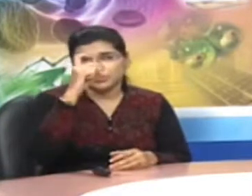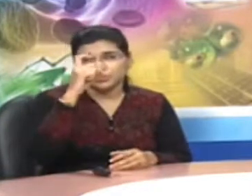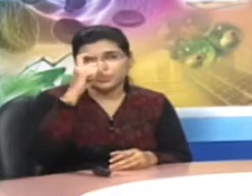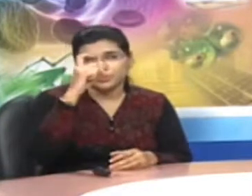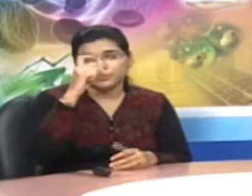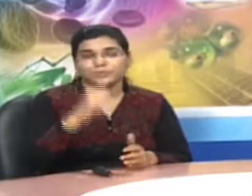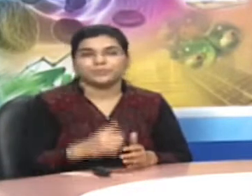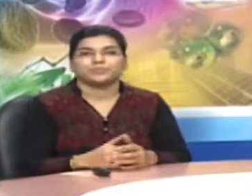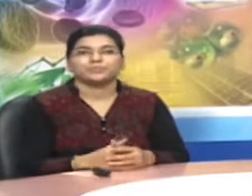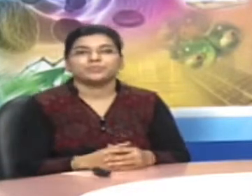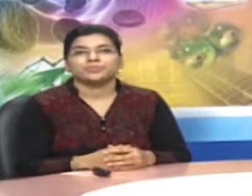Seventh,